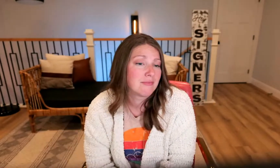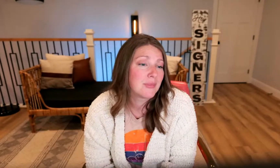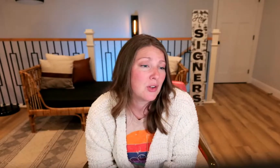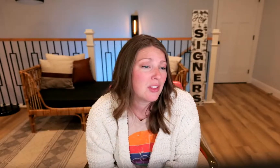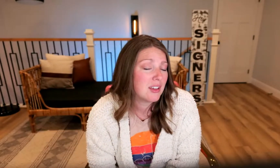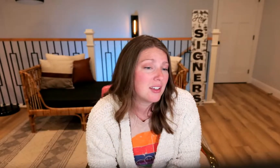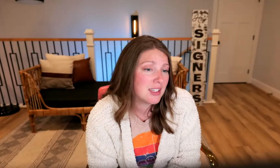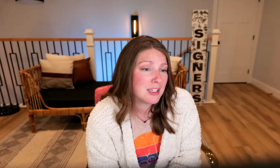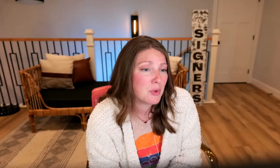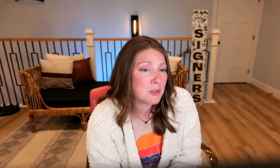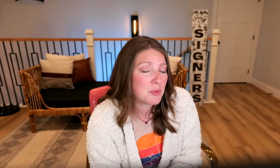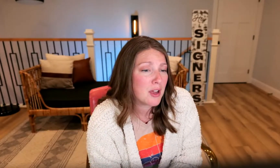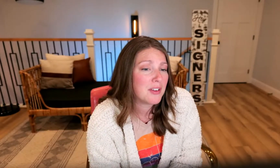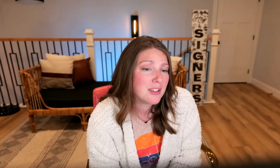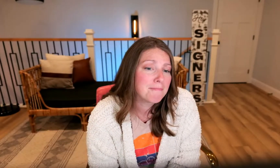Go to the assistant principal's office.